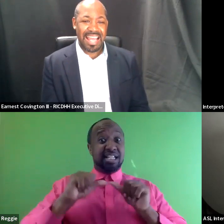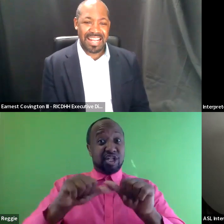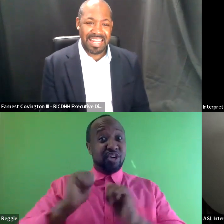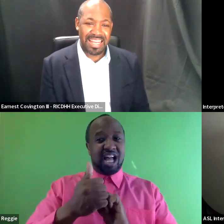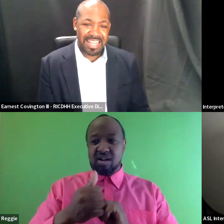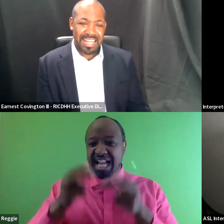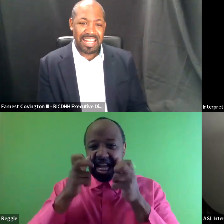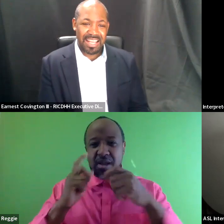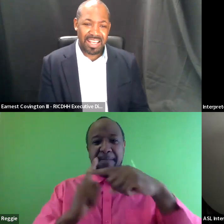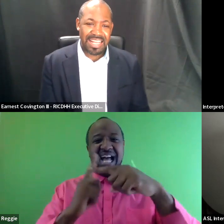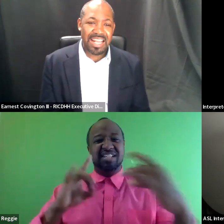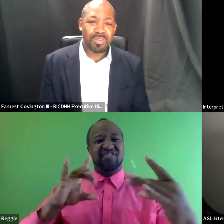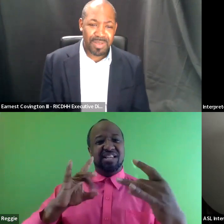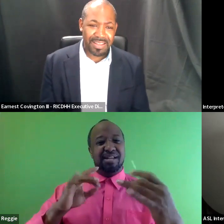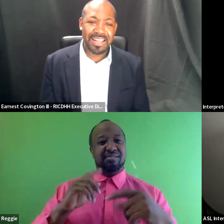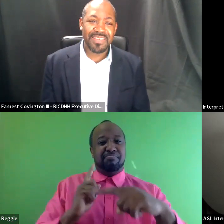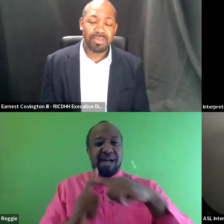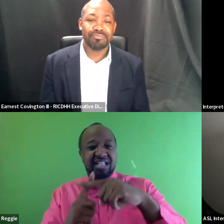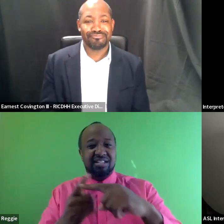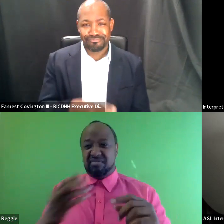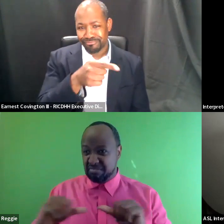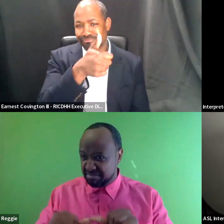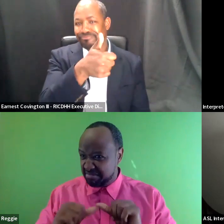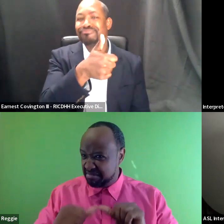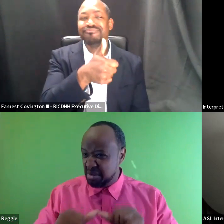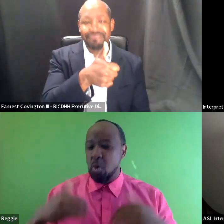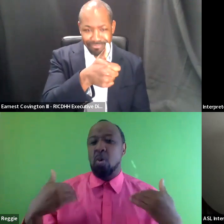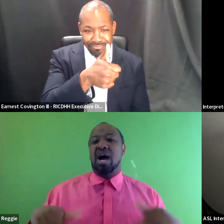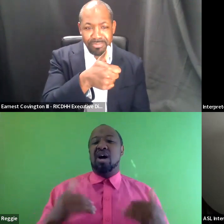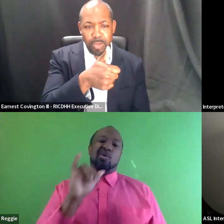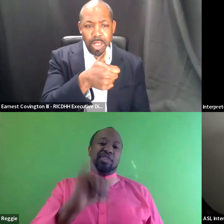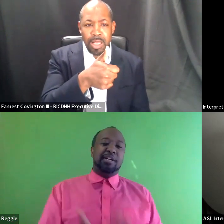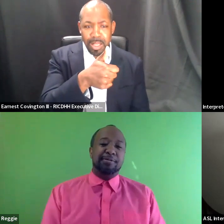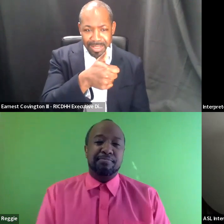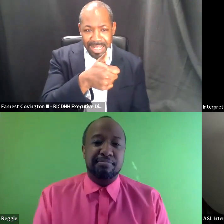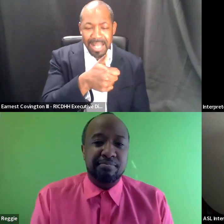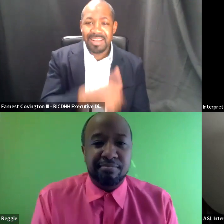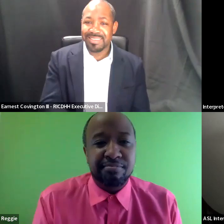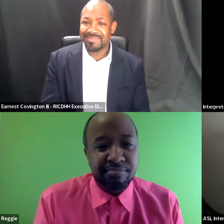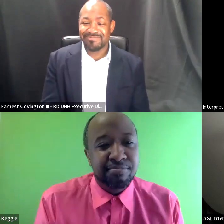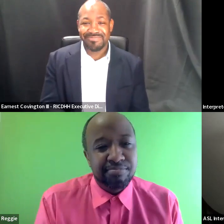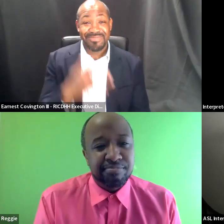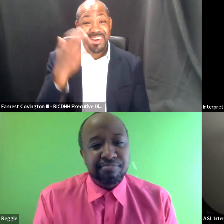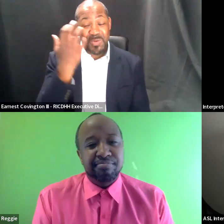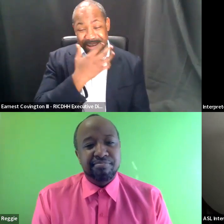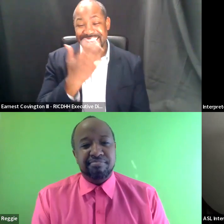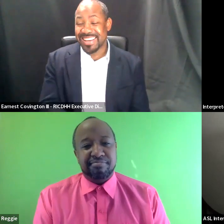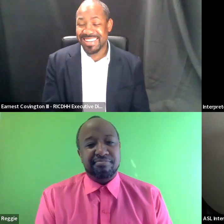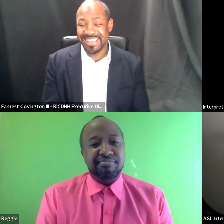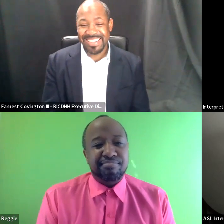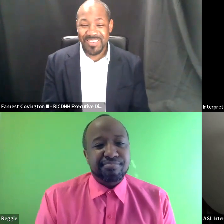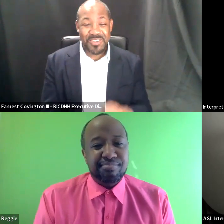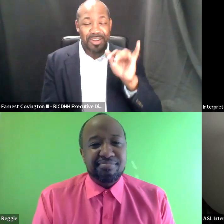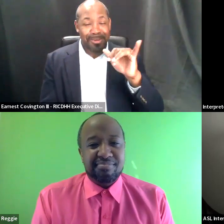thing to overcome within myself. And how I overcame it was hearing a different script about myself, hearing positive